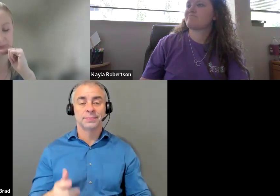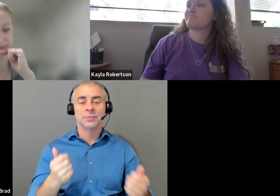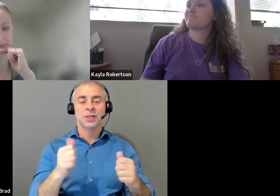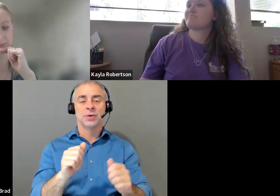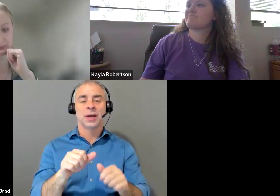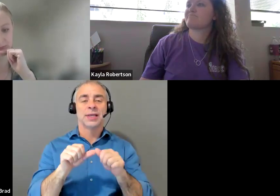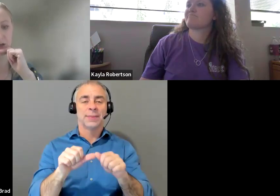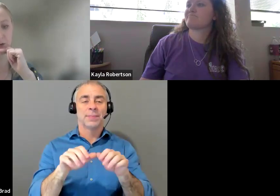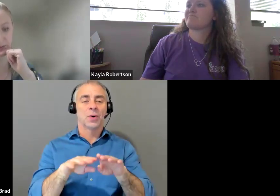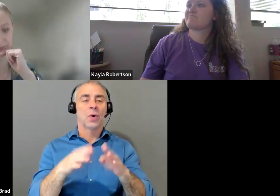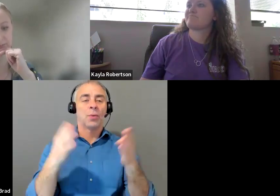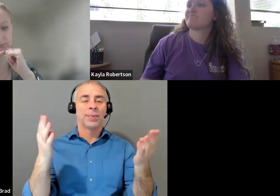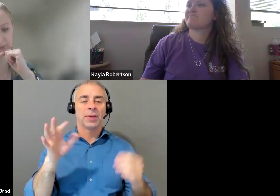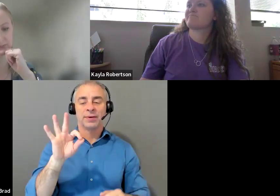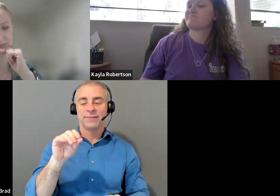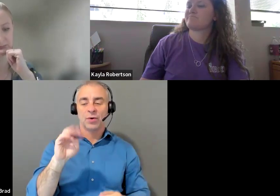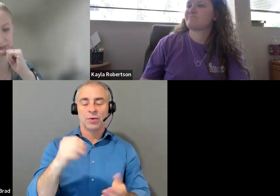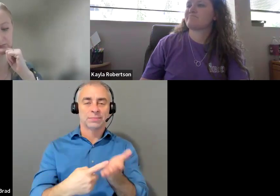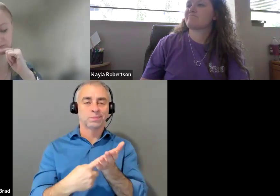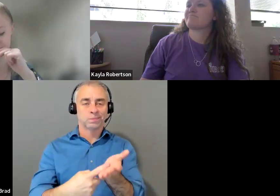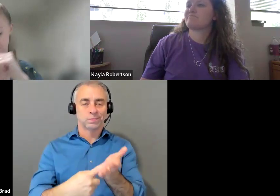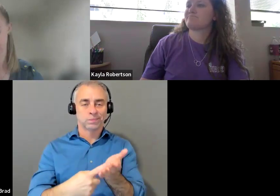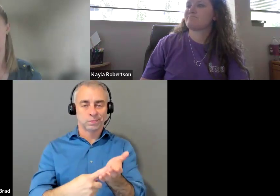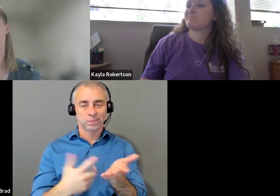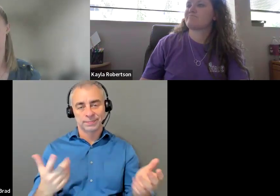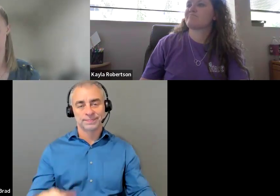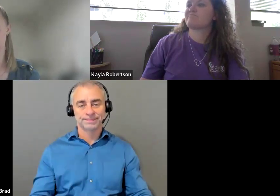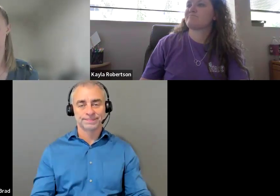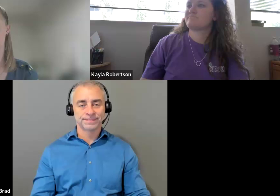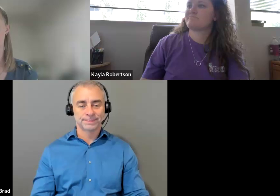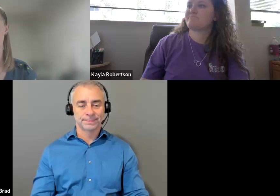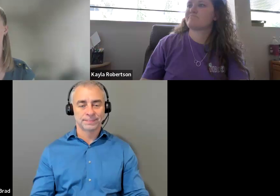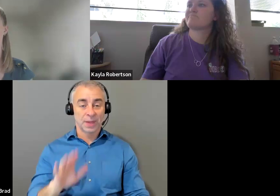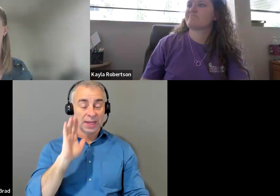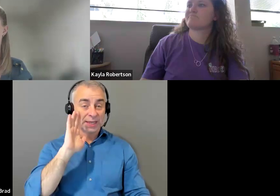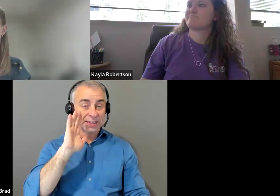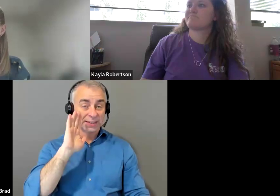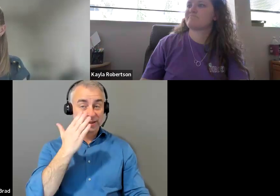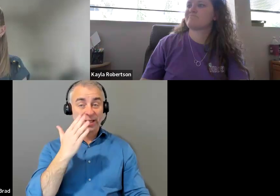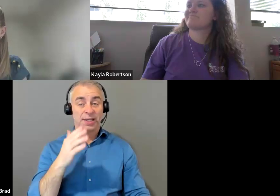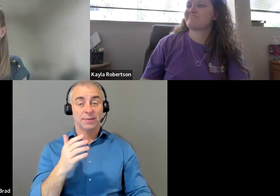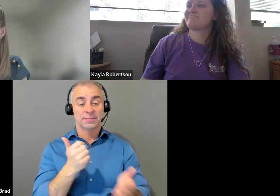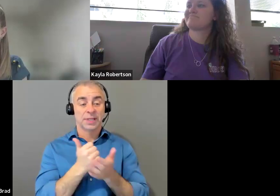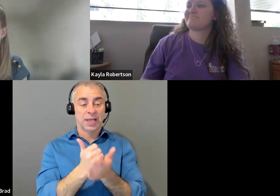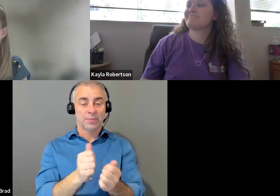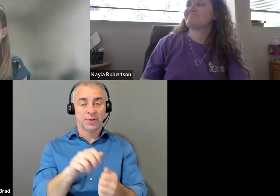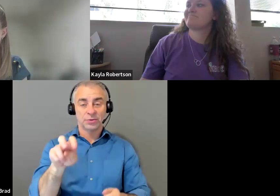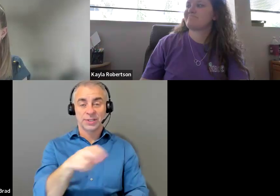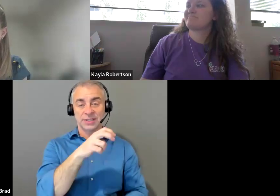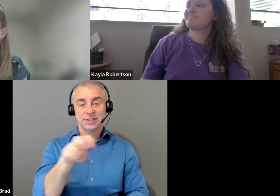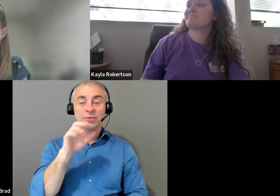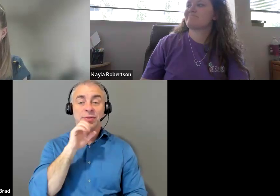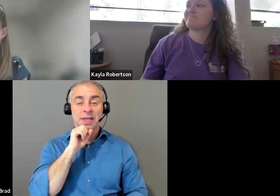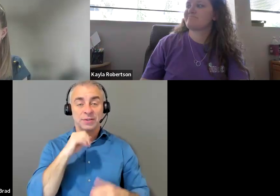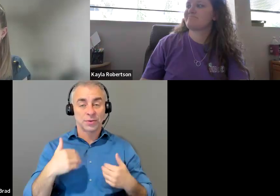forum option. Okay. It's kind of been my thing. It seems to help with my transition age youth because it gives them